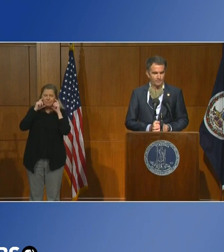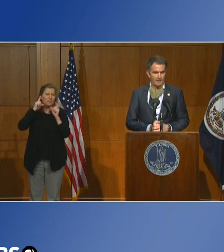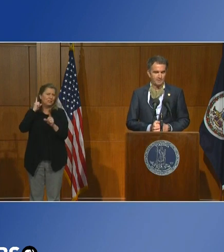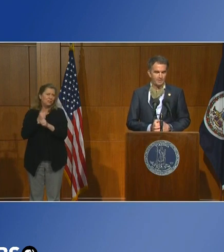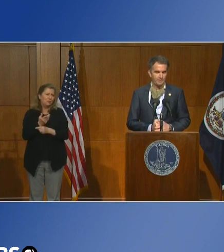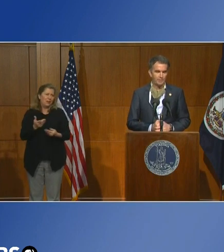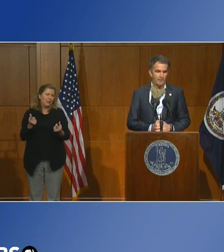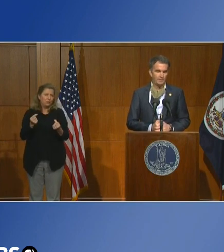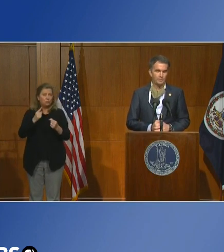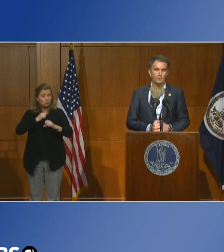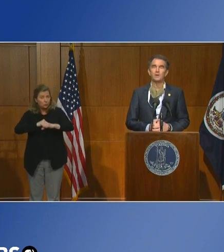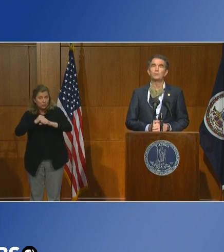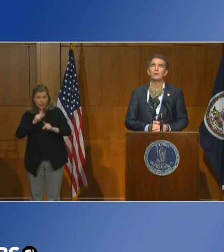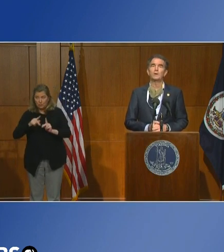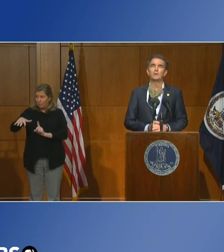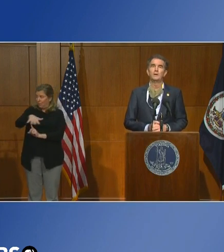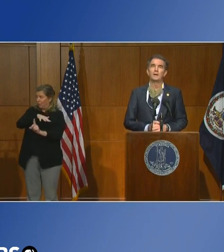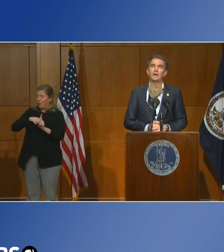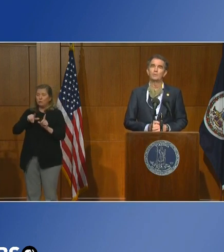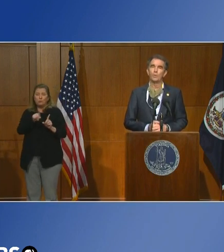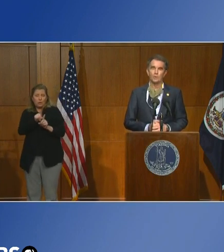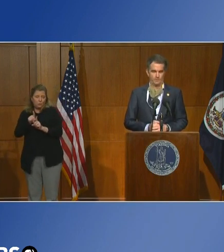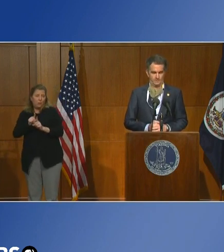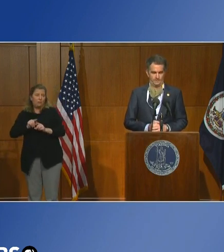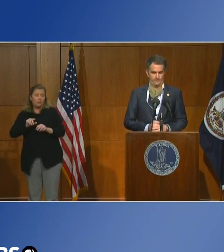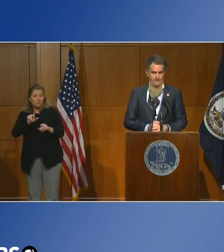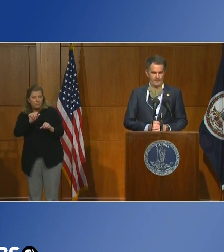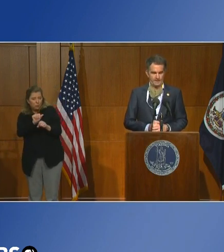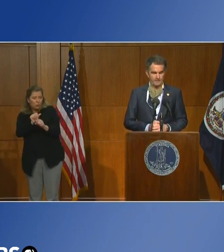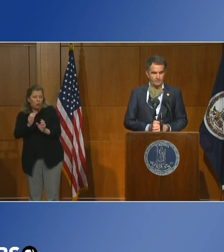to protect the people around you as well as